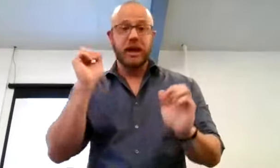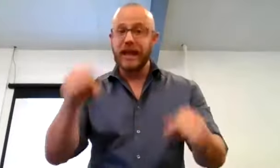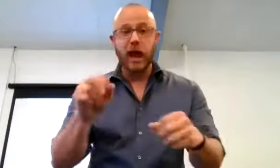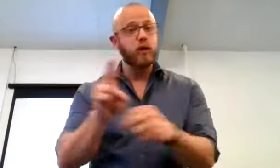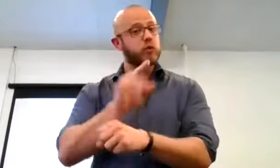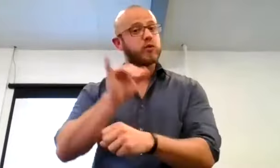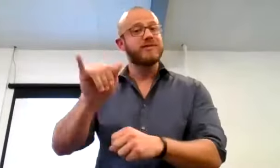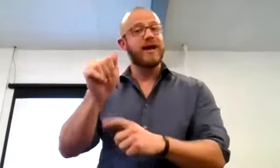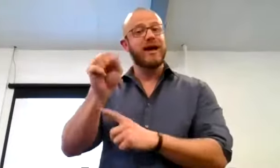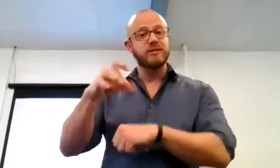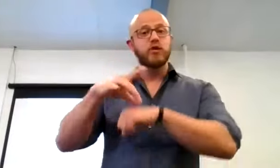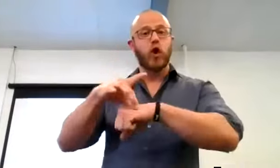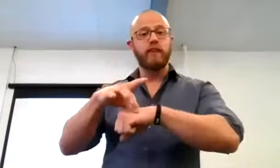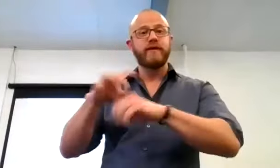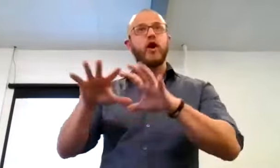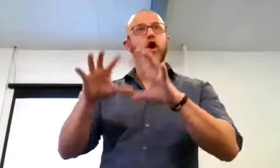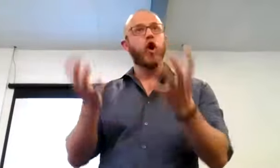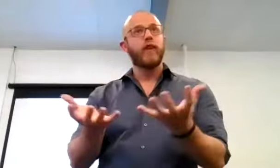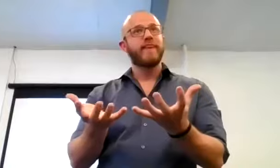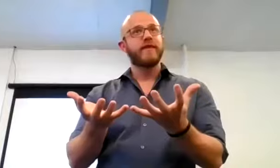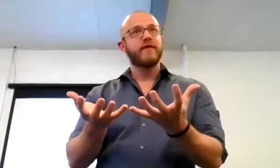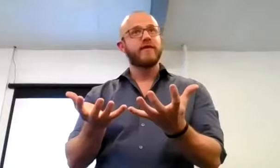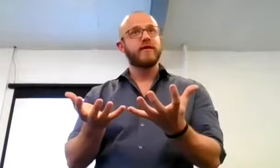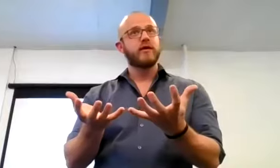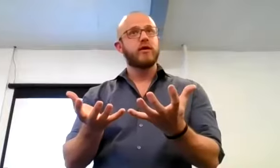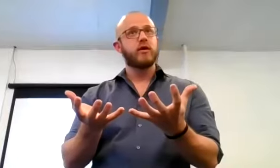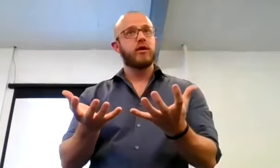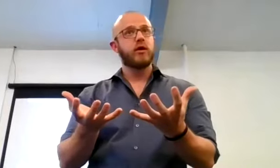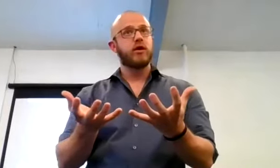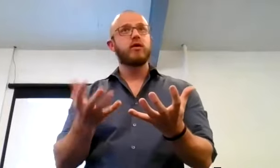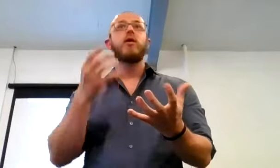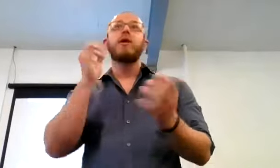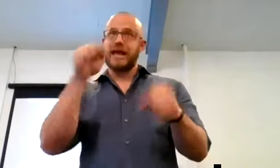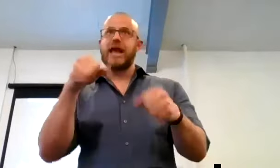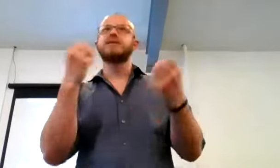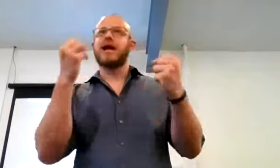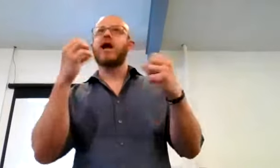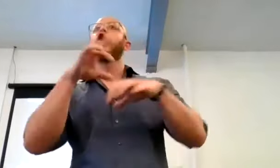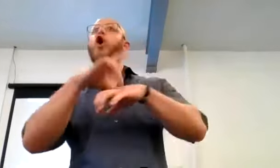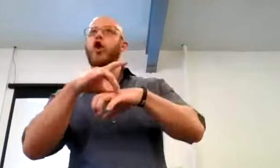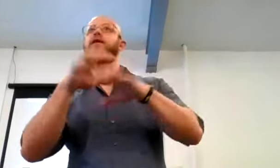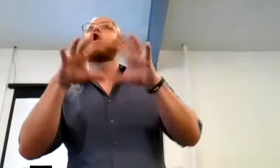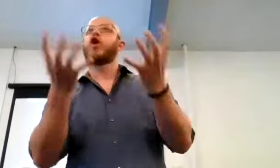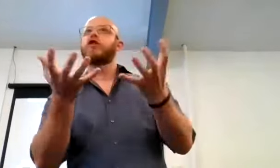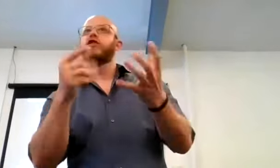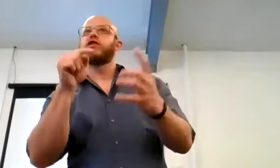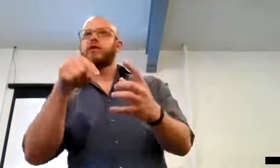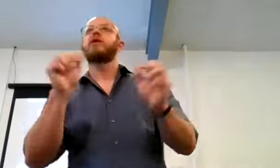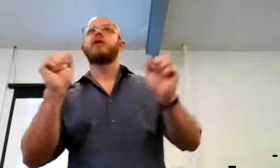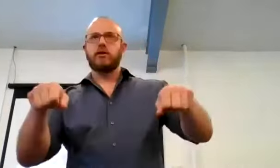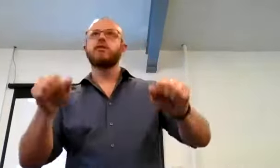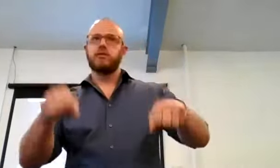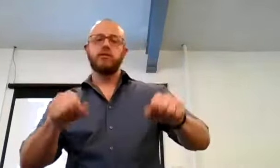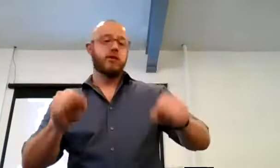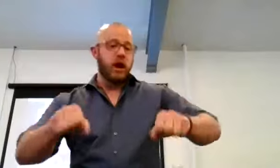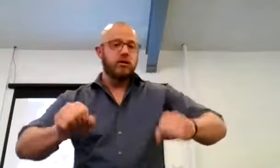like this, you can do that. So there's earth and then there's world. And you can sign earth as world, excuse me. So if you